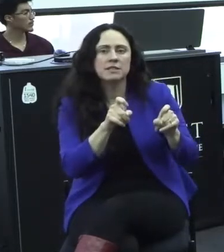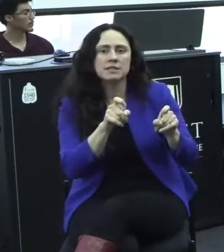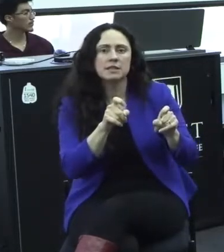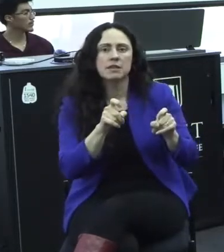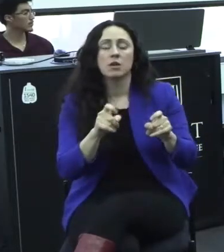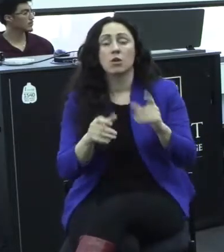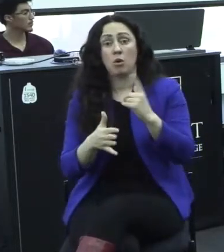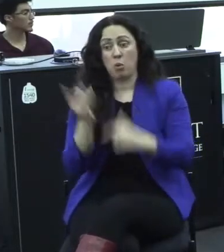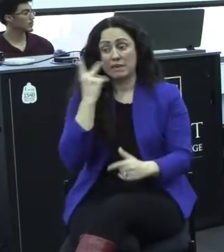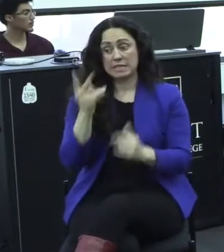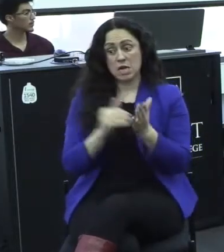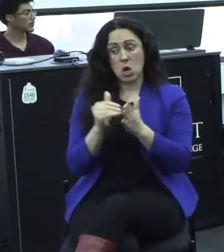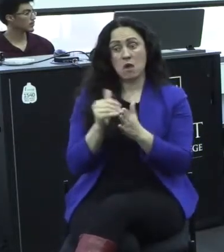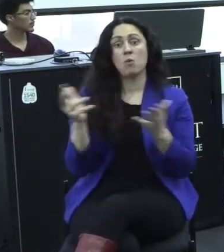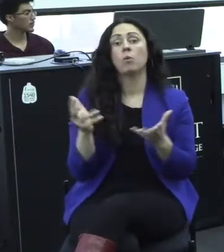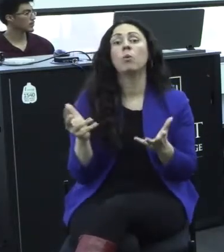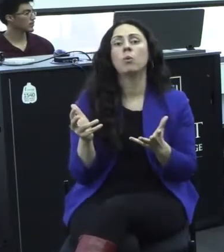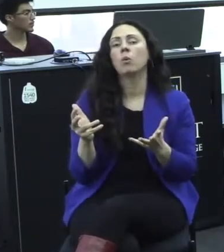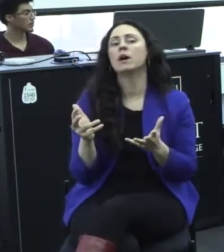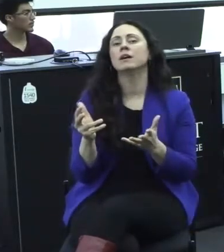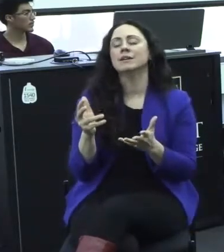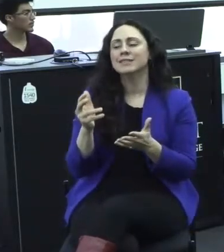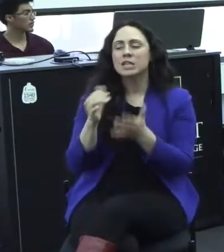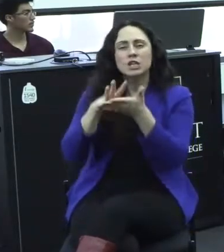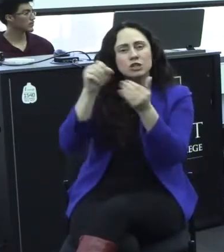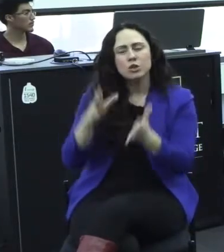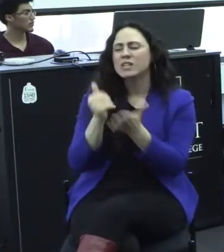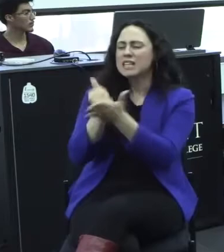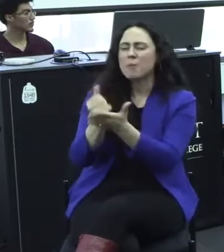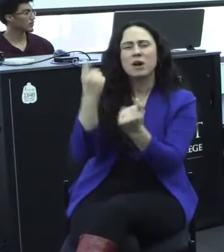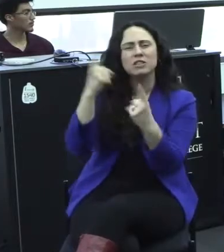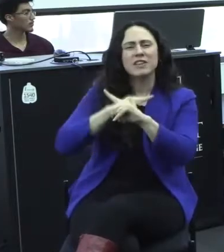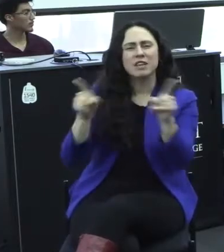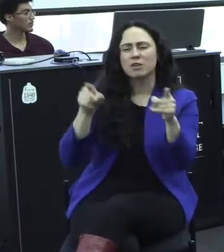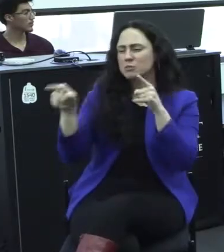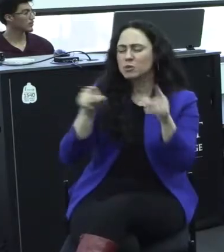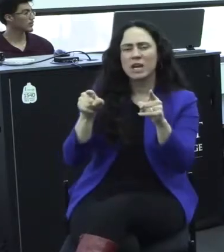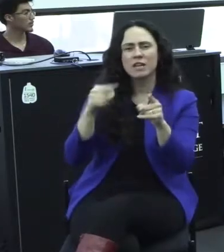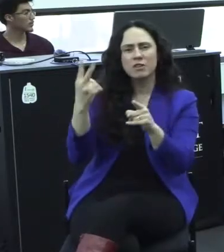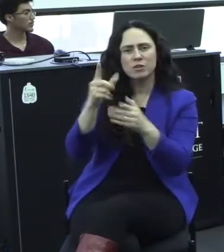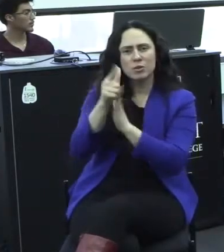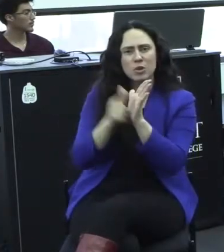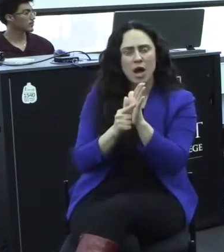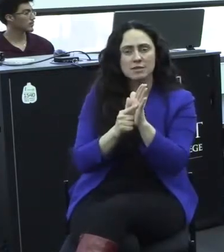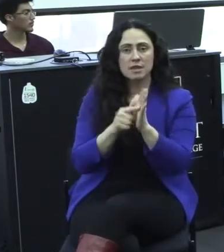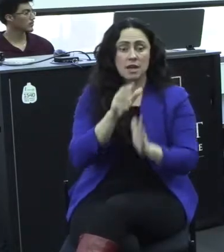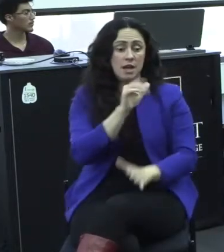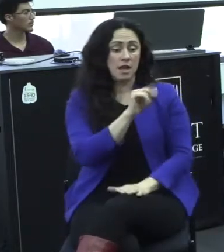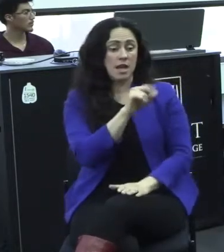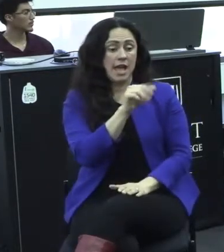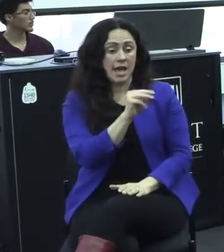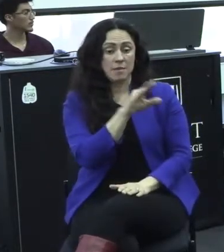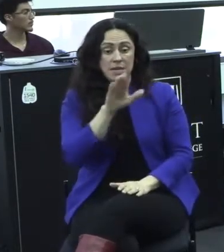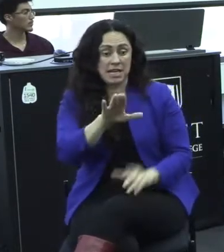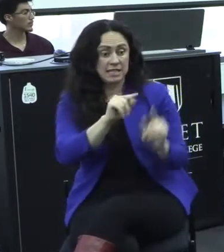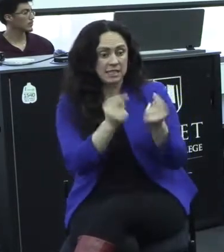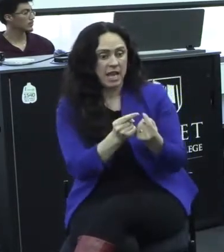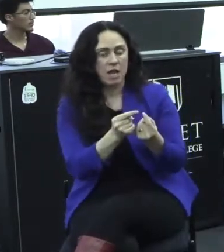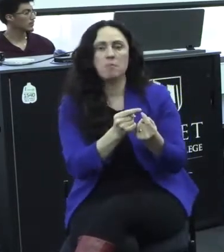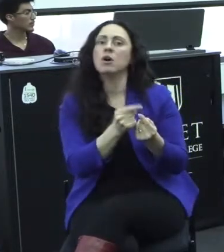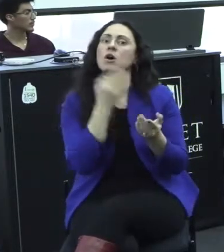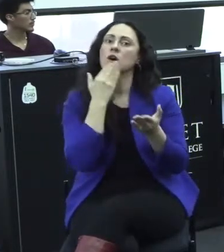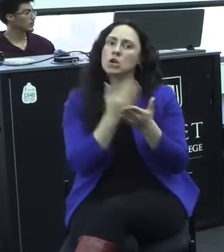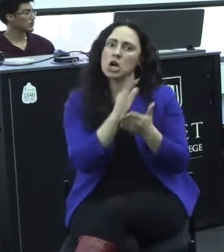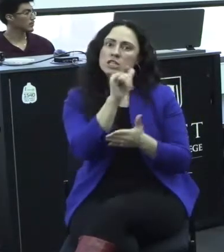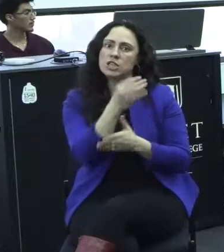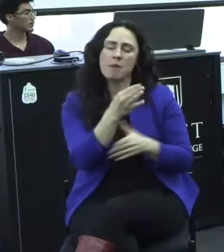we see is helping students to understand the difference between the two laws. So Adam and his team have really changed and do a really good job of explaining that to